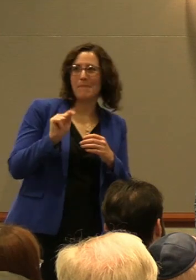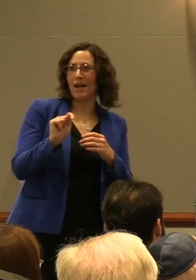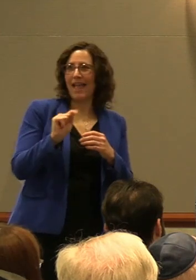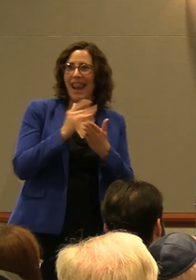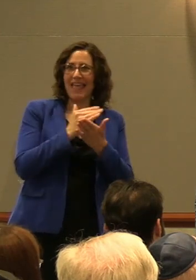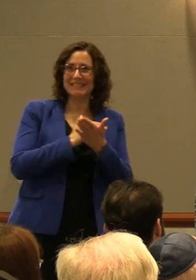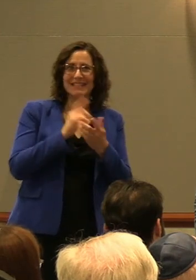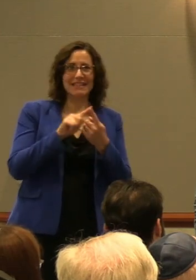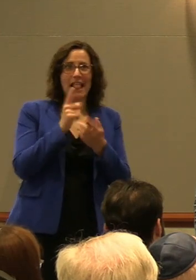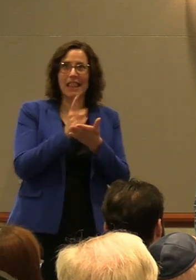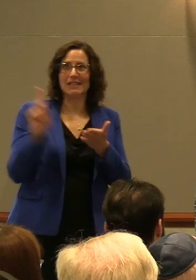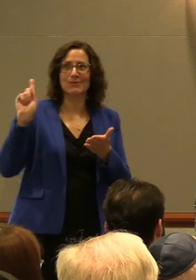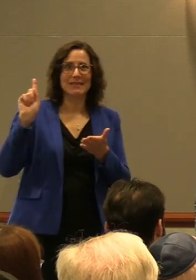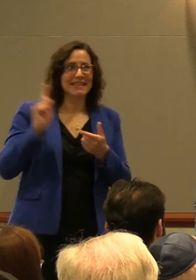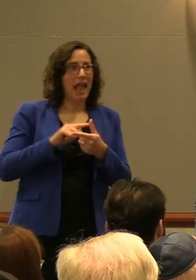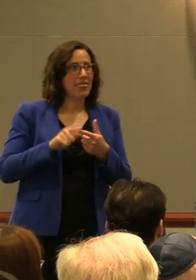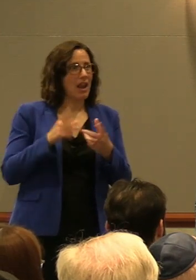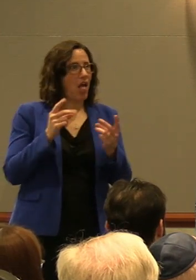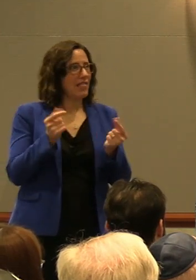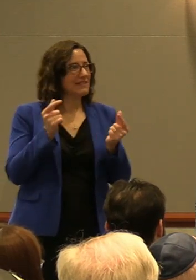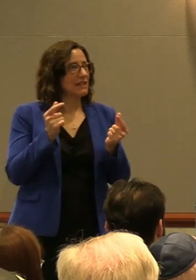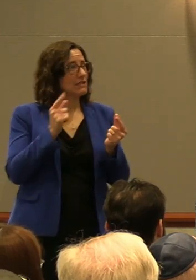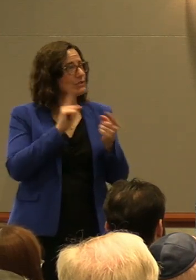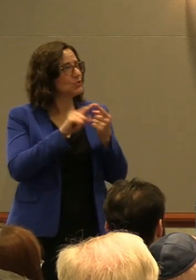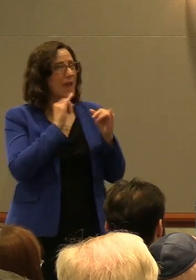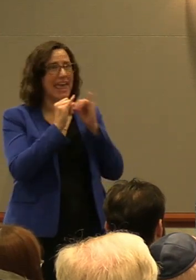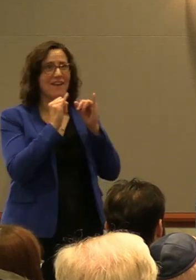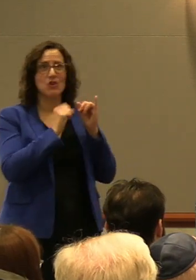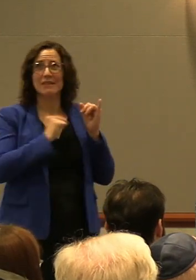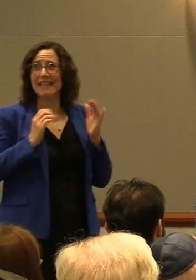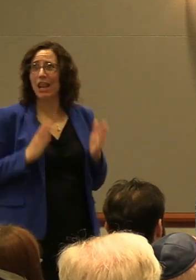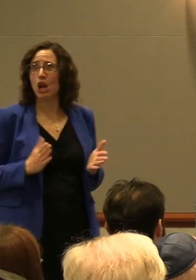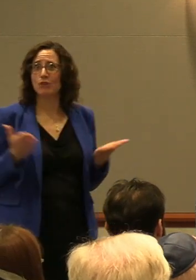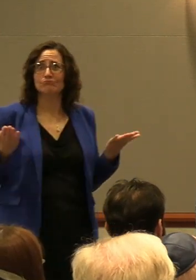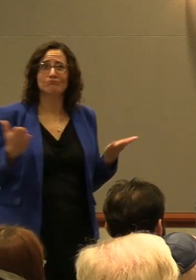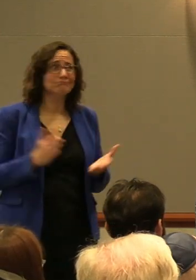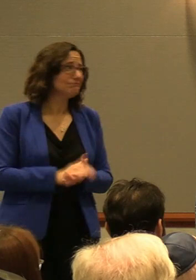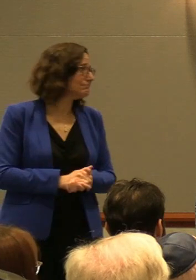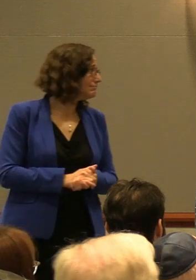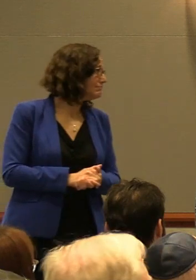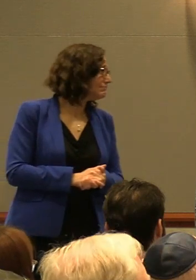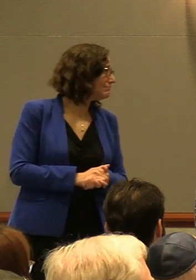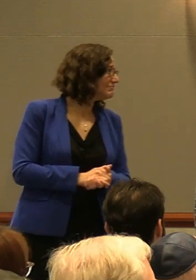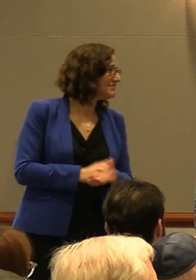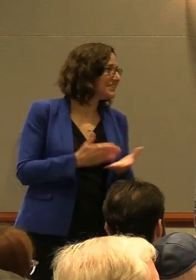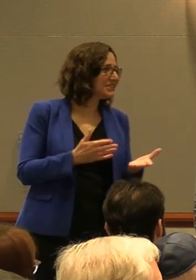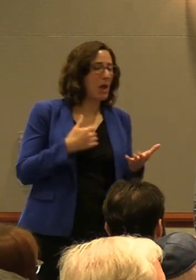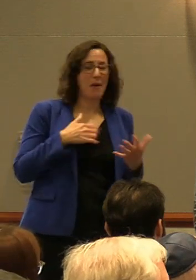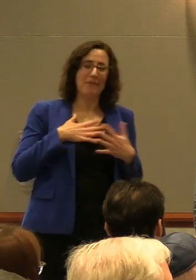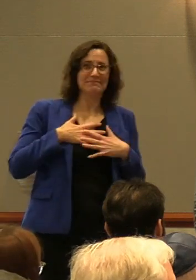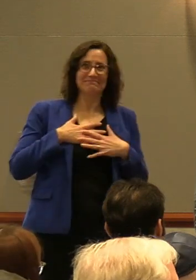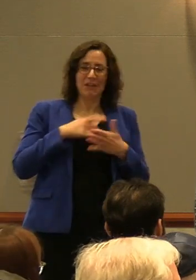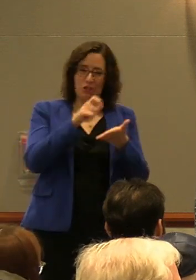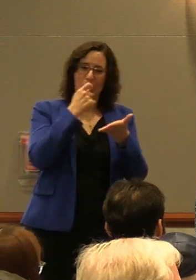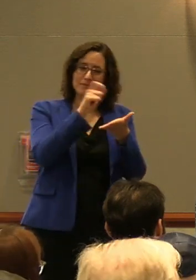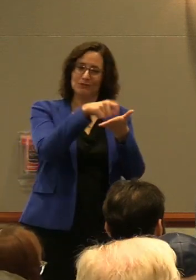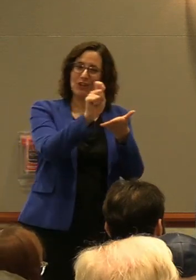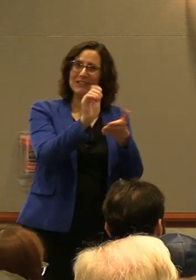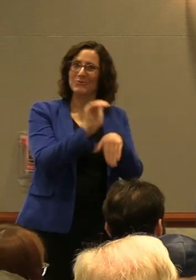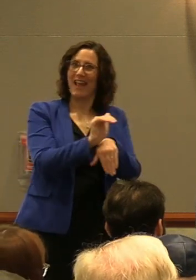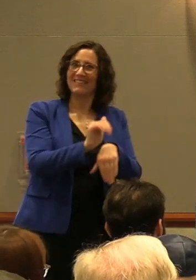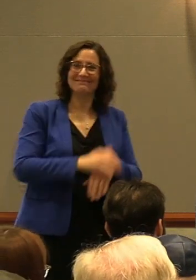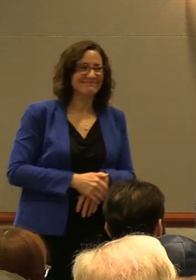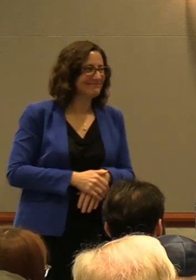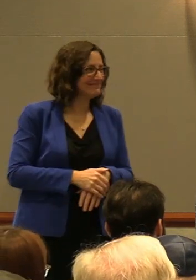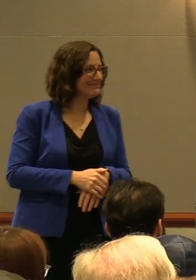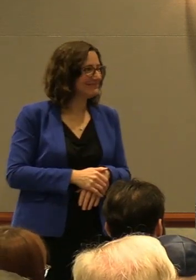ago, and then all of a sudden it was to interview a senator. So I'm checking it off tonight. I came across